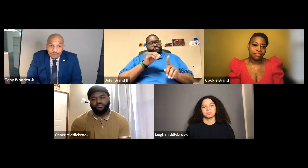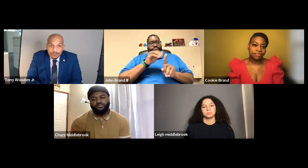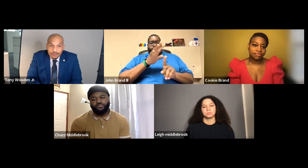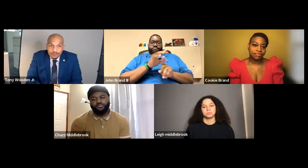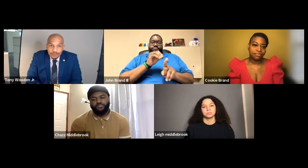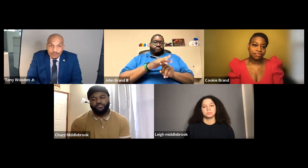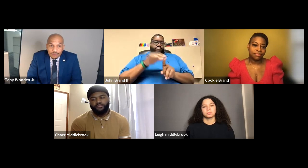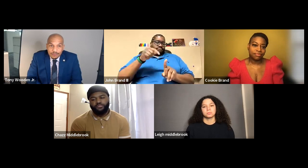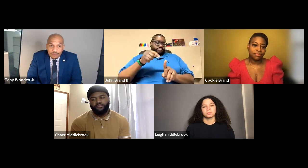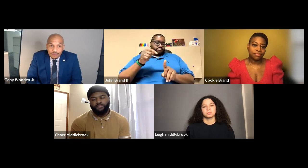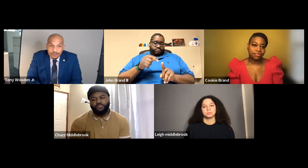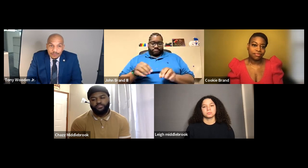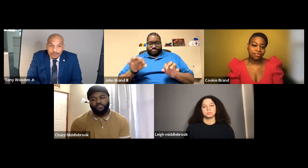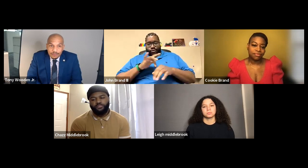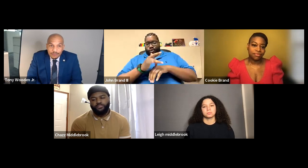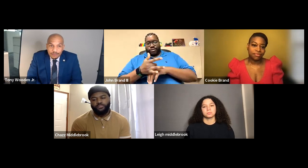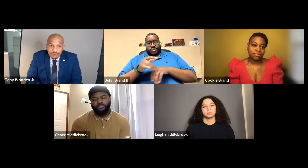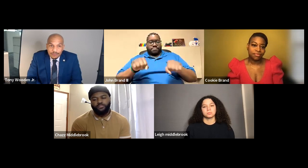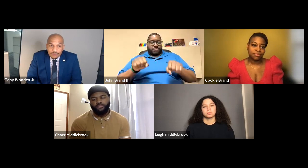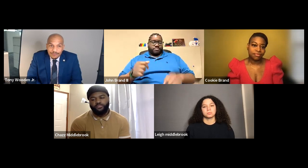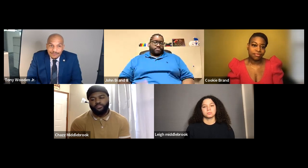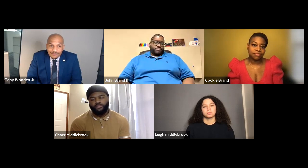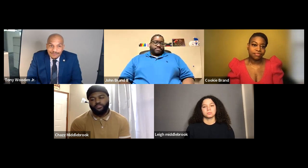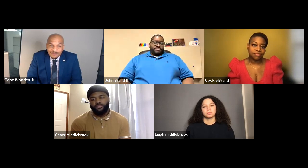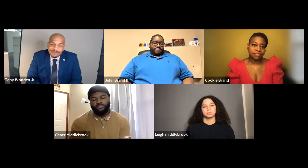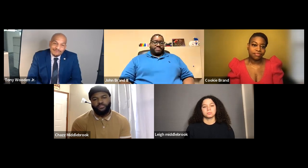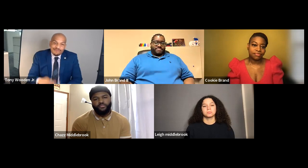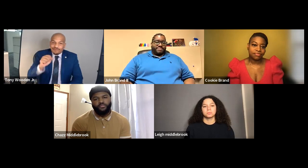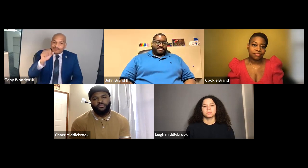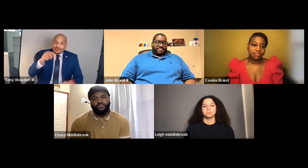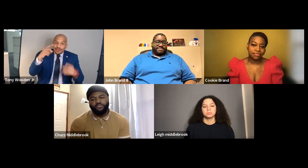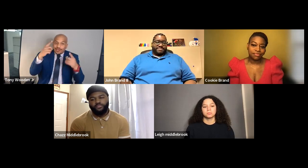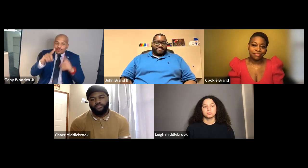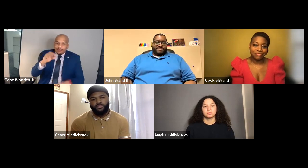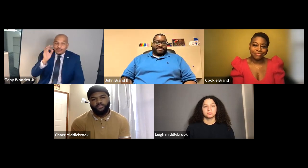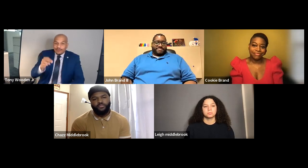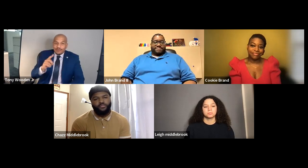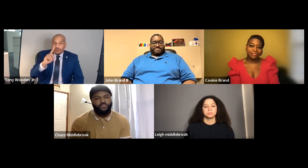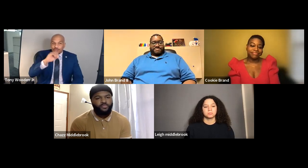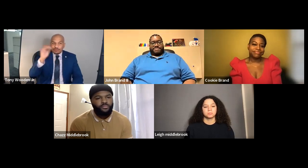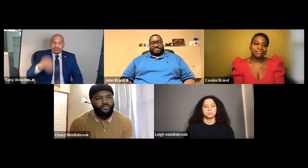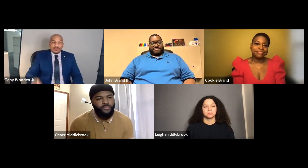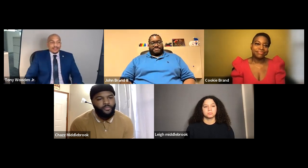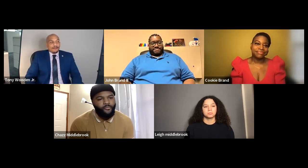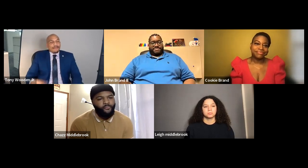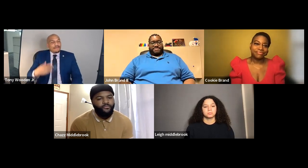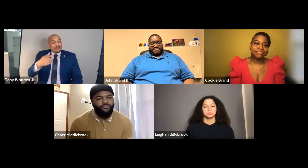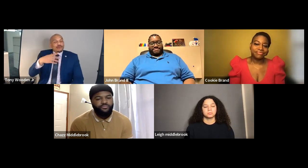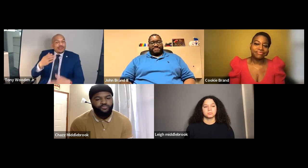subscribe to. So the key is exposure to language as early as possible. Can't emphasize that enough. Yeah,